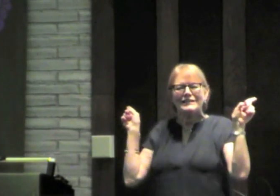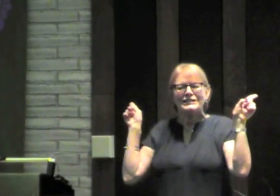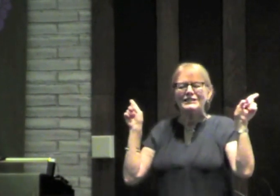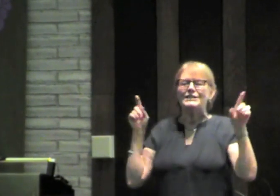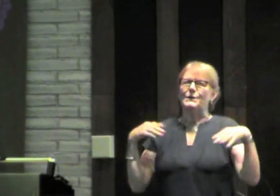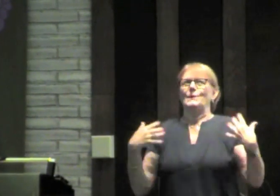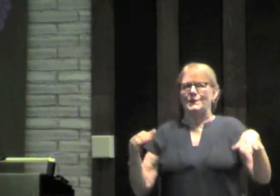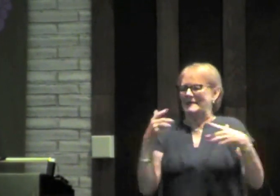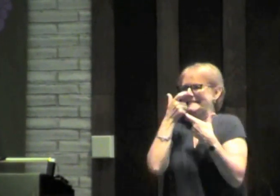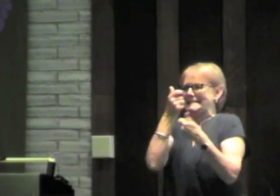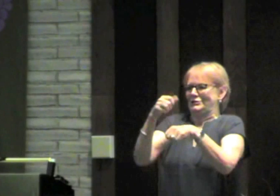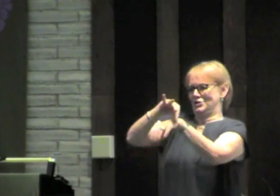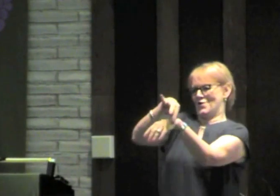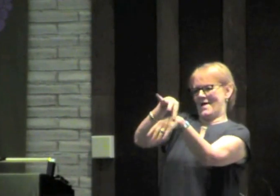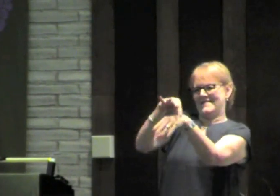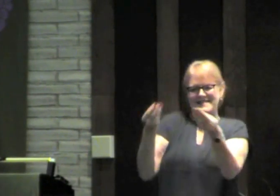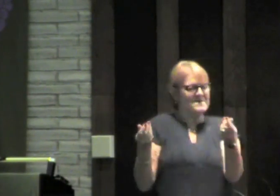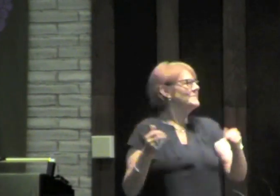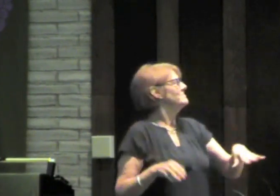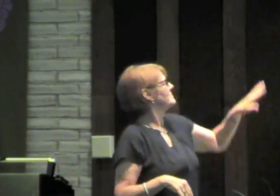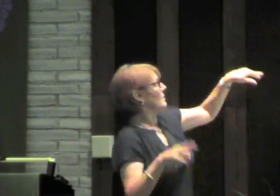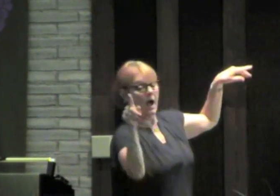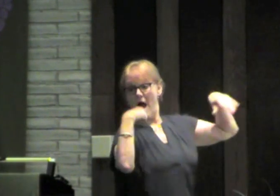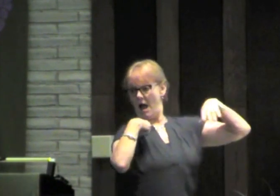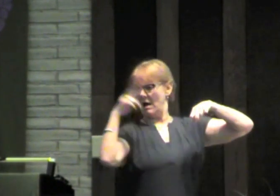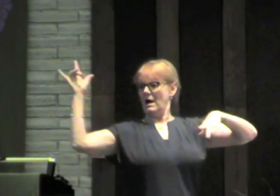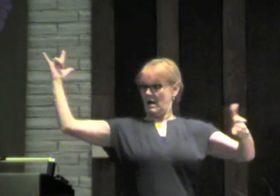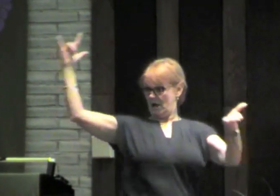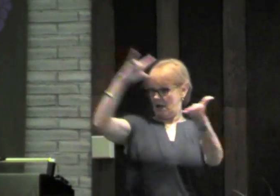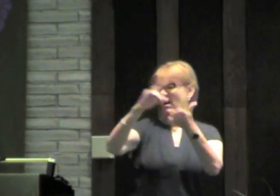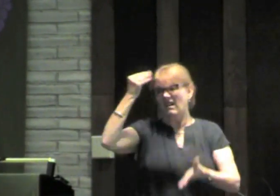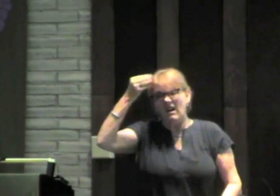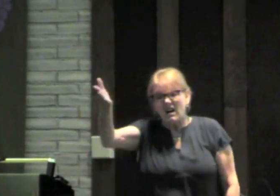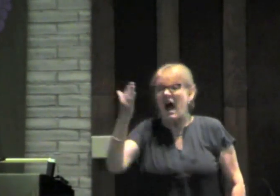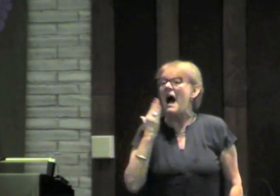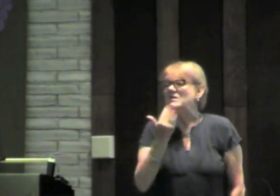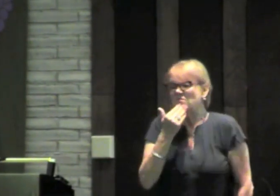and it's really easy to travel in the United States. But that's not true in Israel and Jordan.